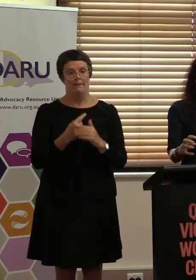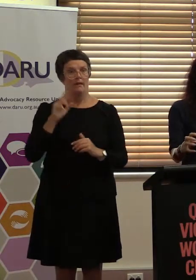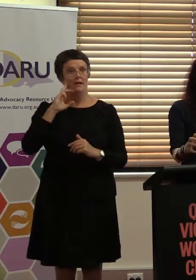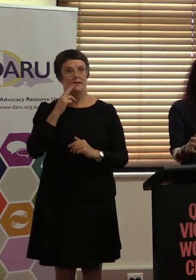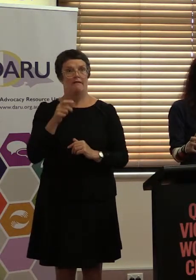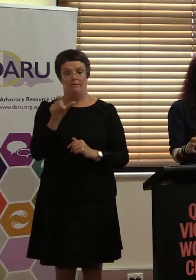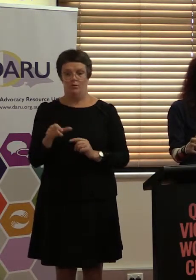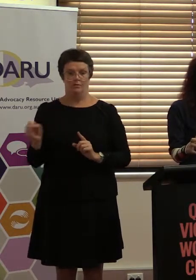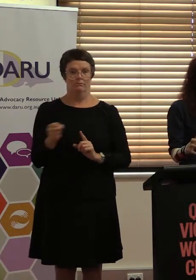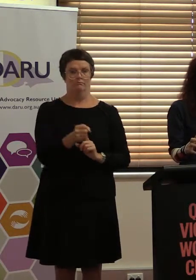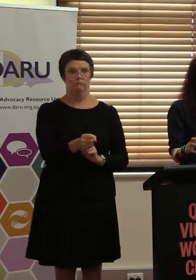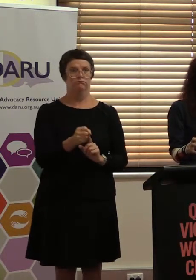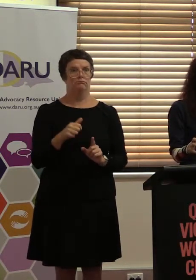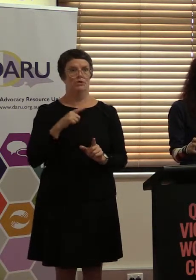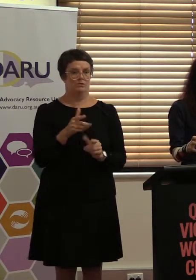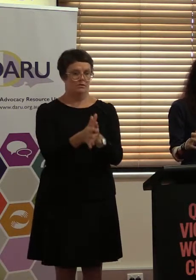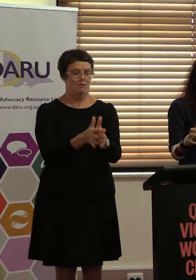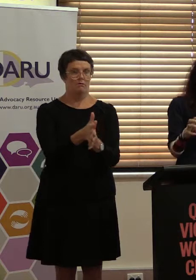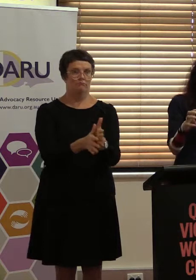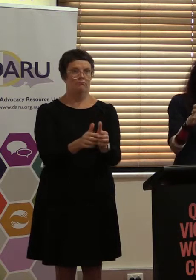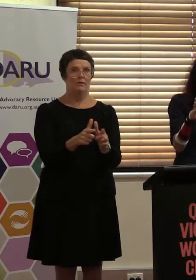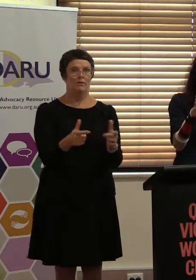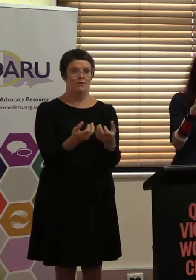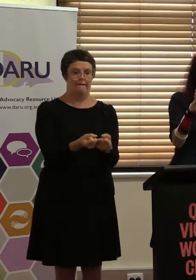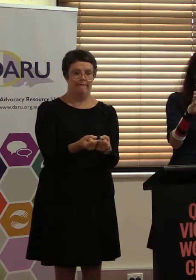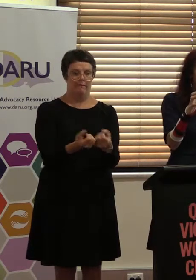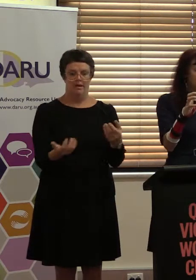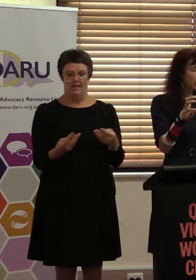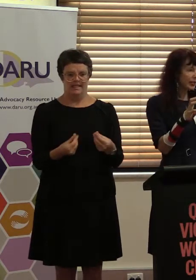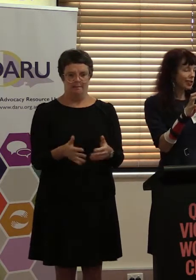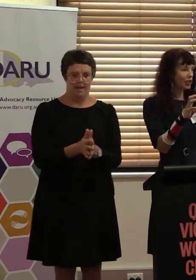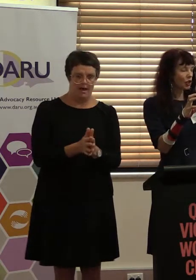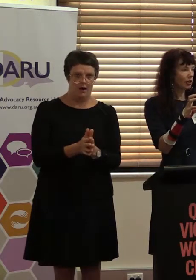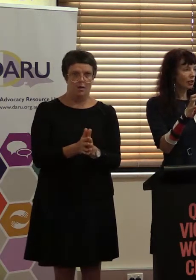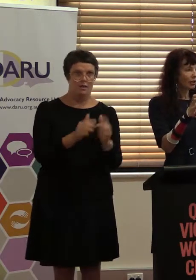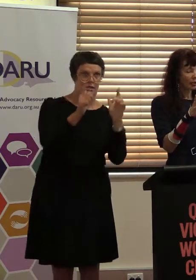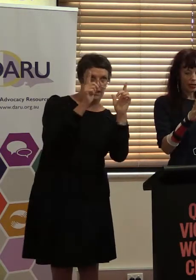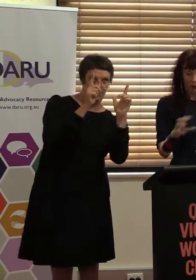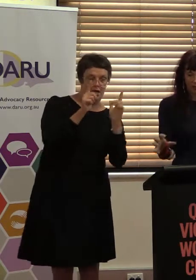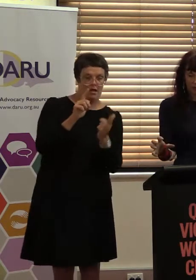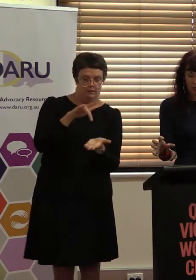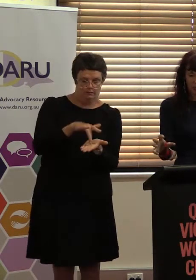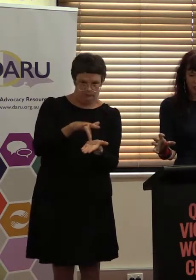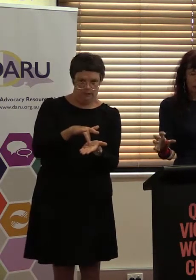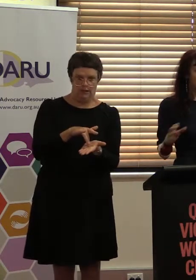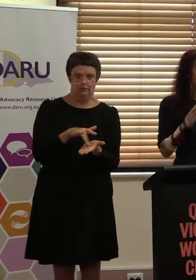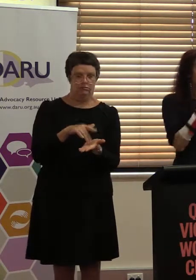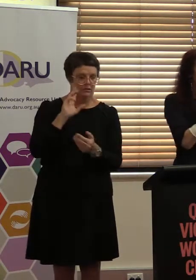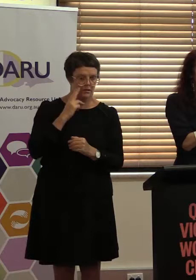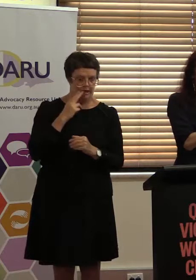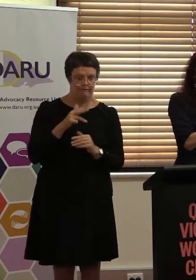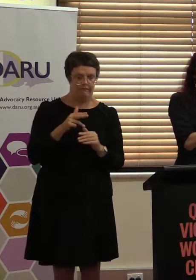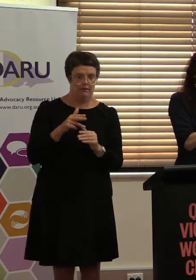bring in because the deaf person has some sign language and who somehow fits in the middle between the teacher and the deaf kid, but there's